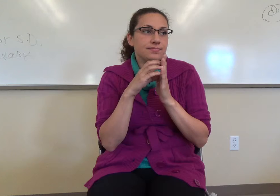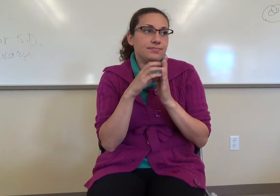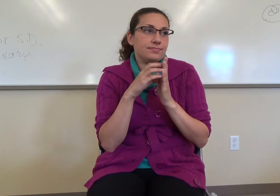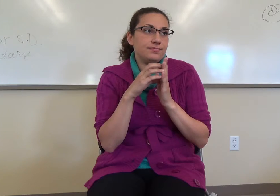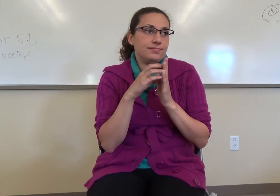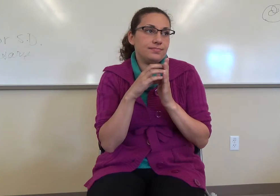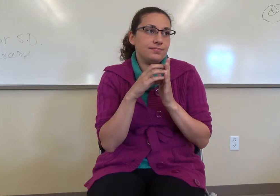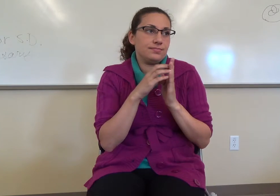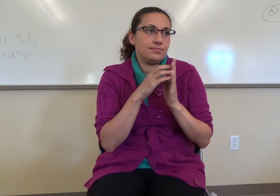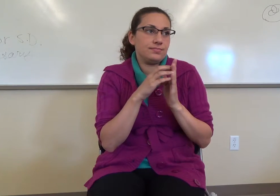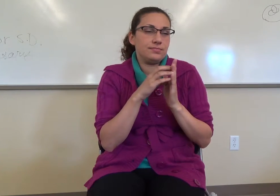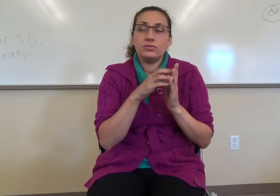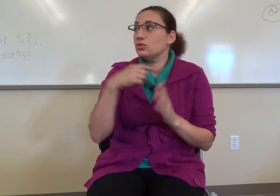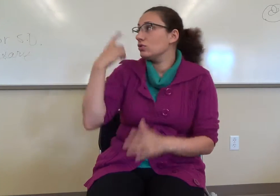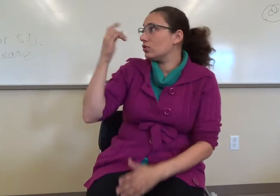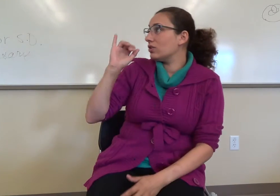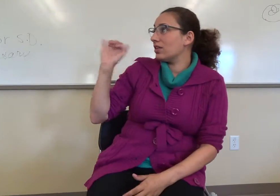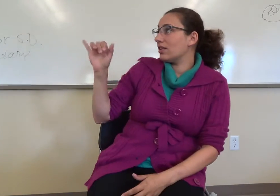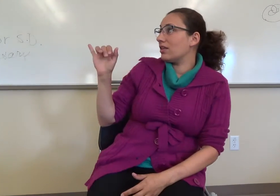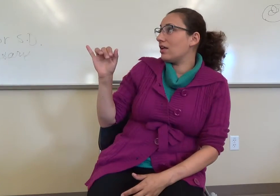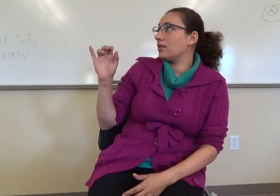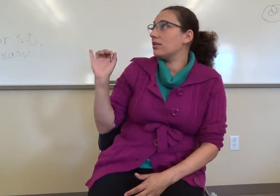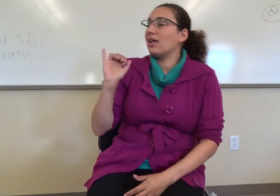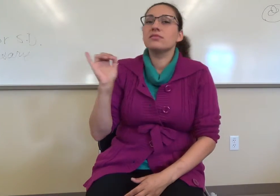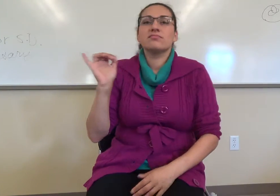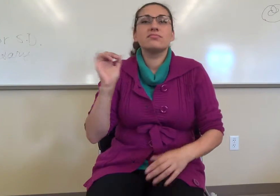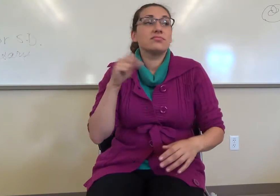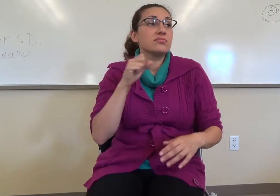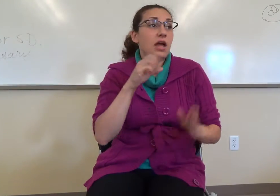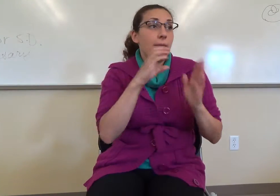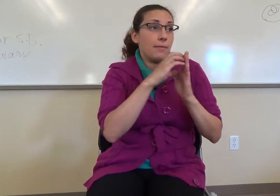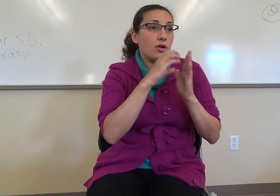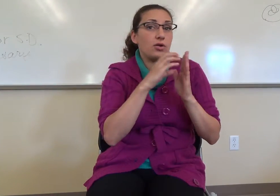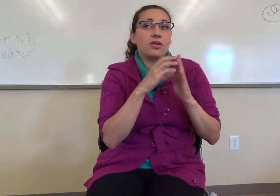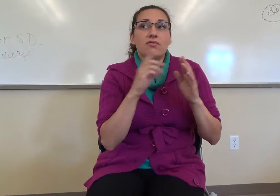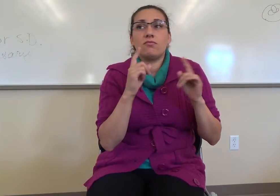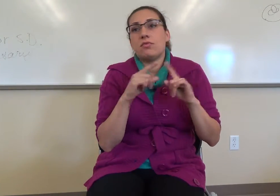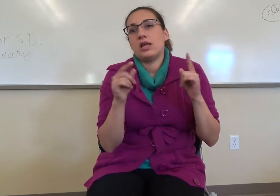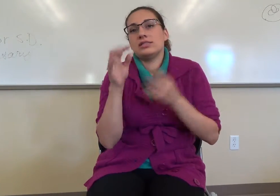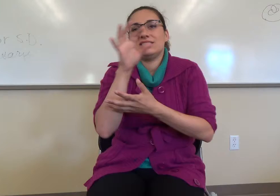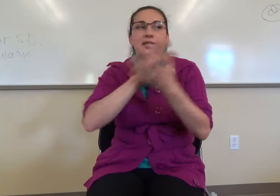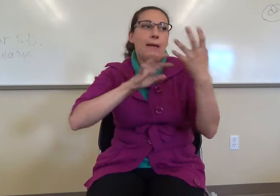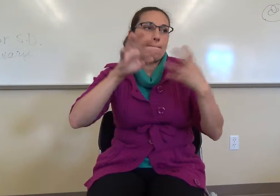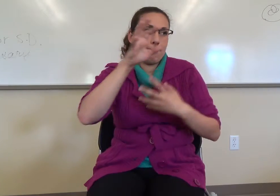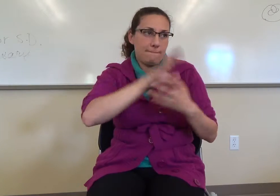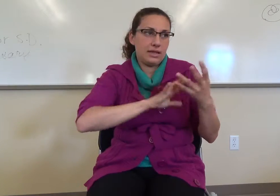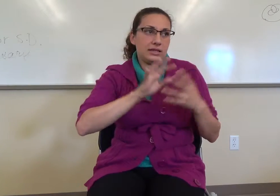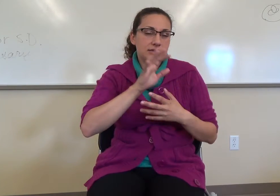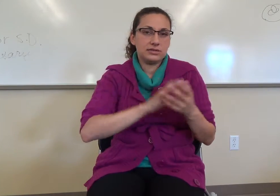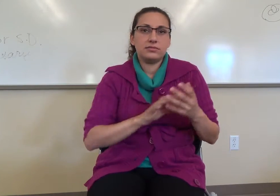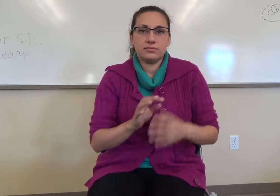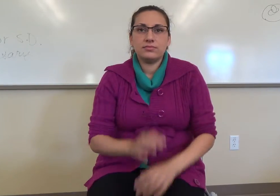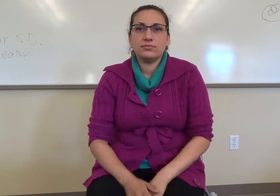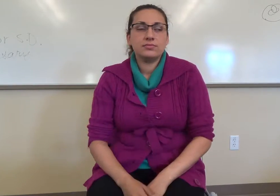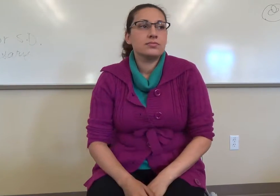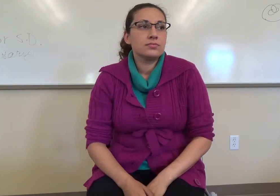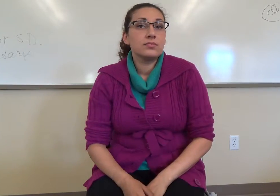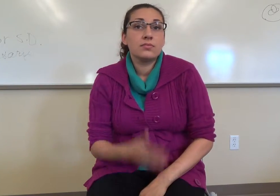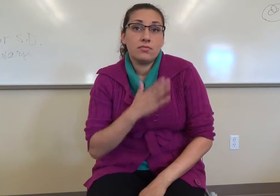having you look at it in a different, it is a paragraph, but it's just mixed up. I do that in my writing classes. Actually,